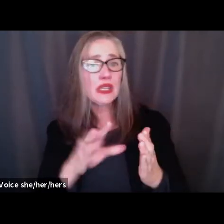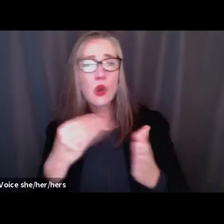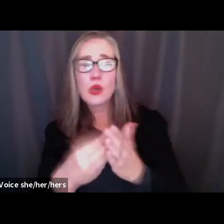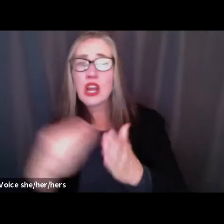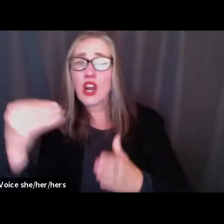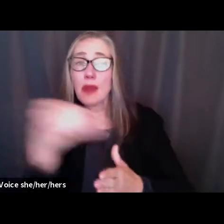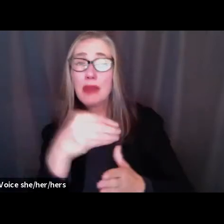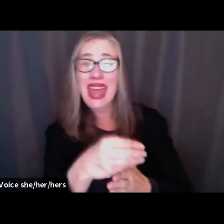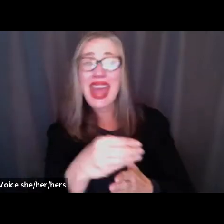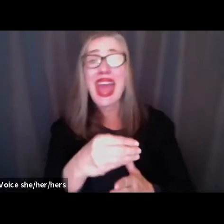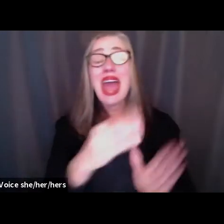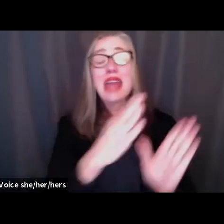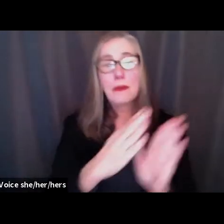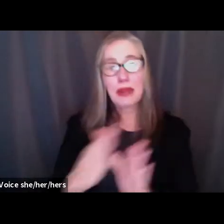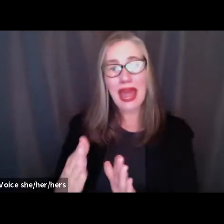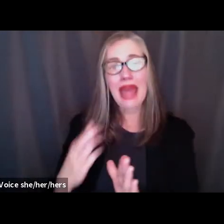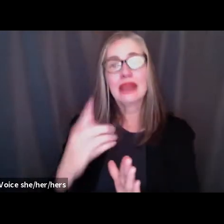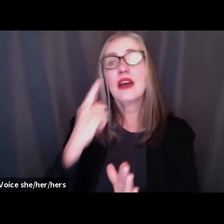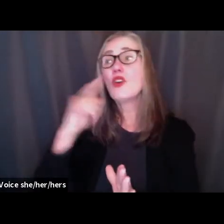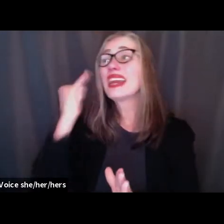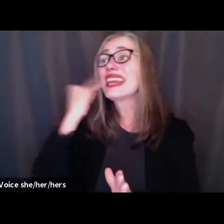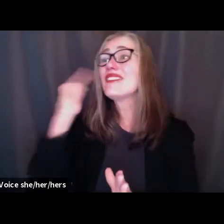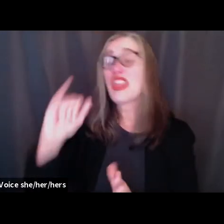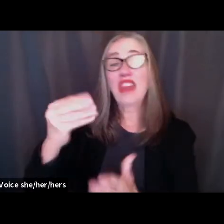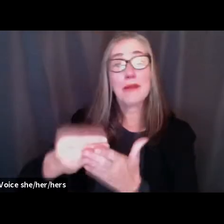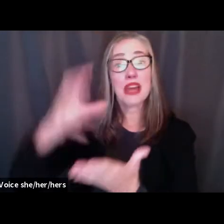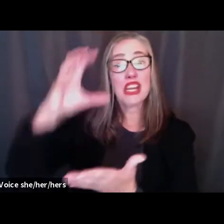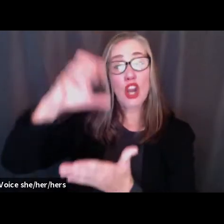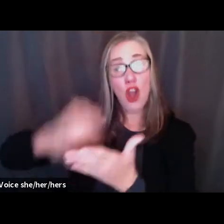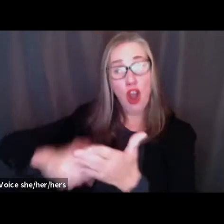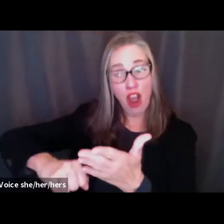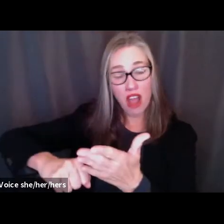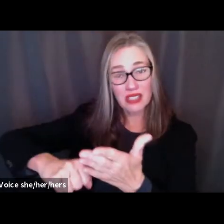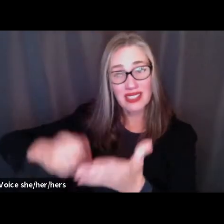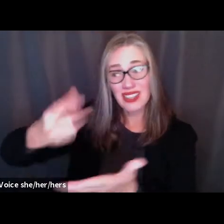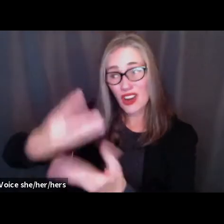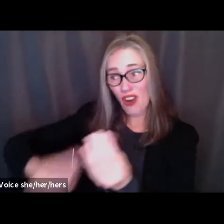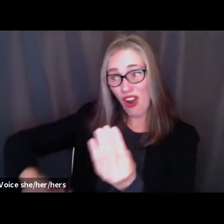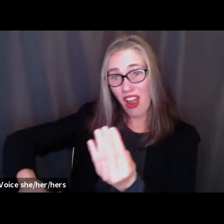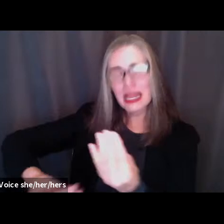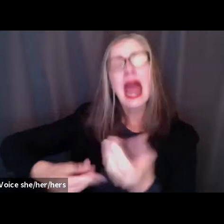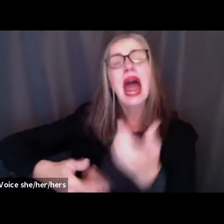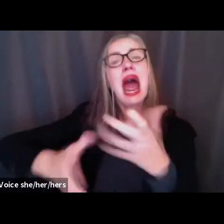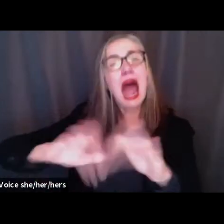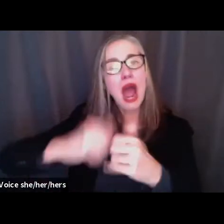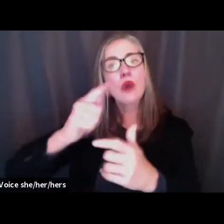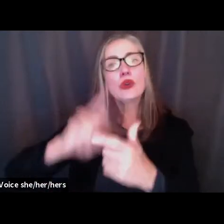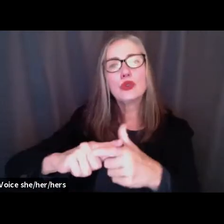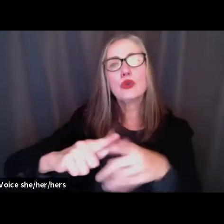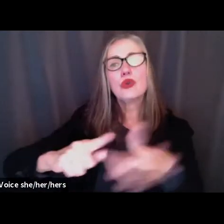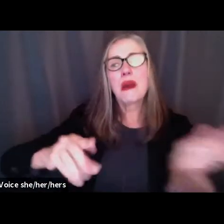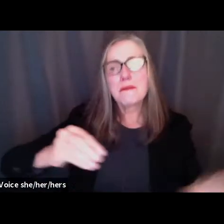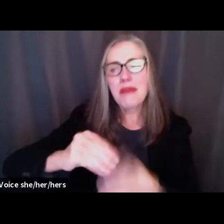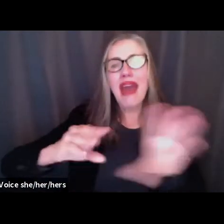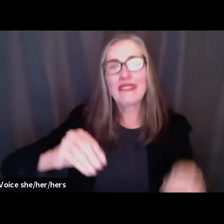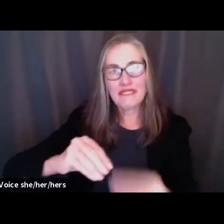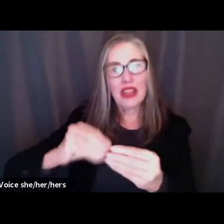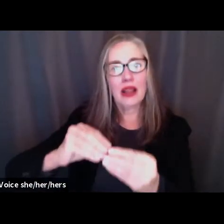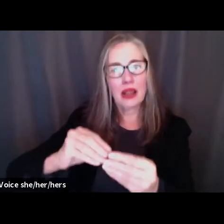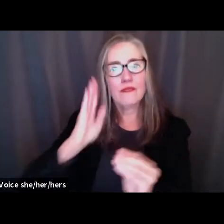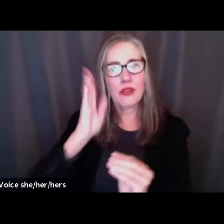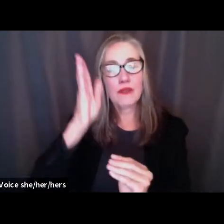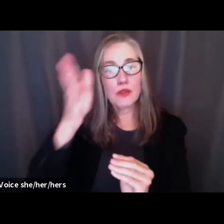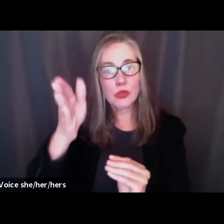the historic contributions from categories that will be prohibited going forward. Our plan is to